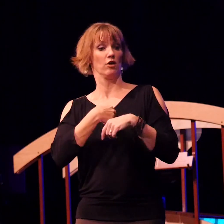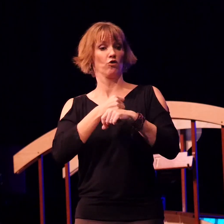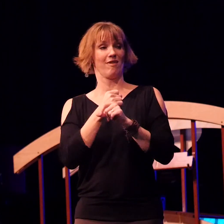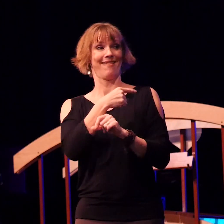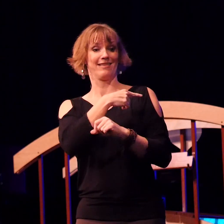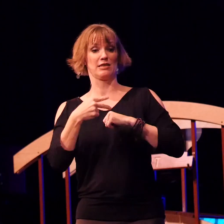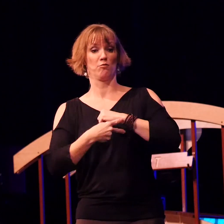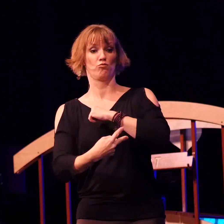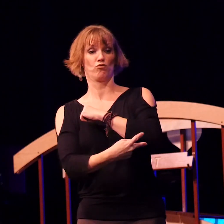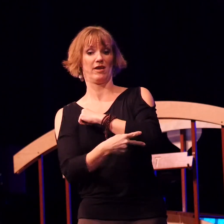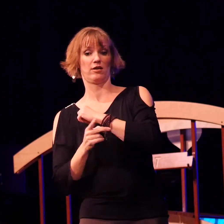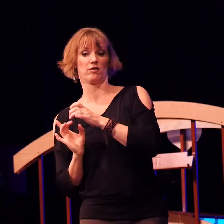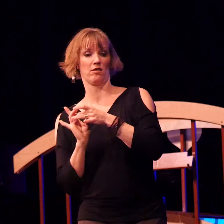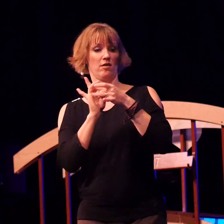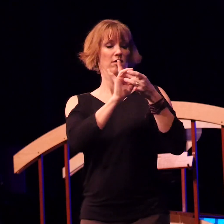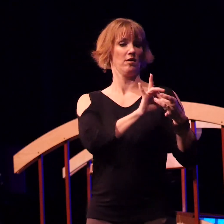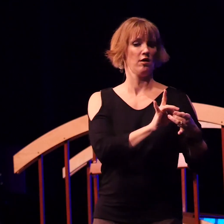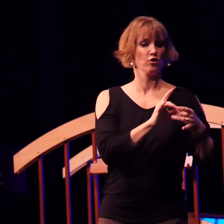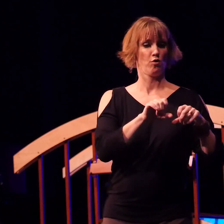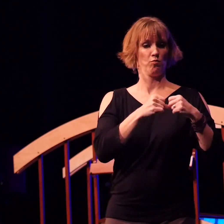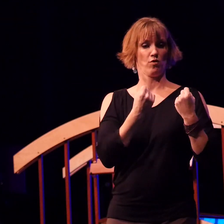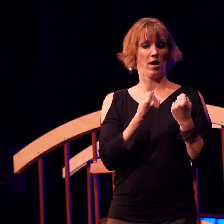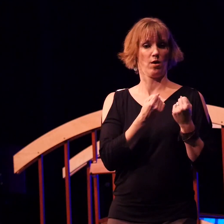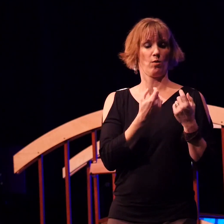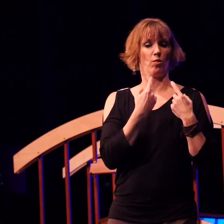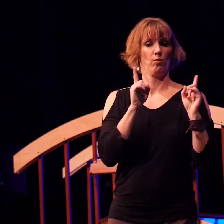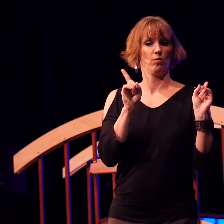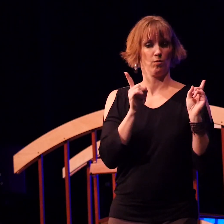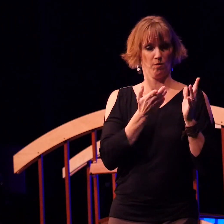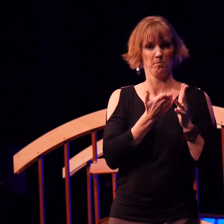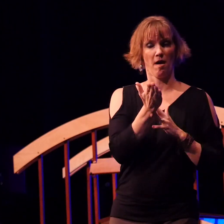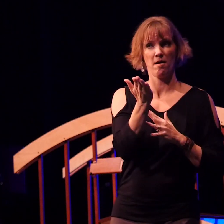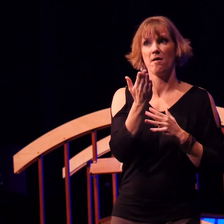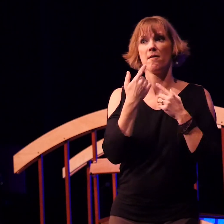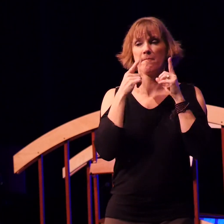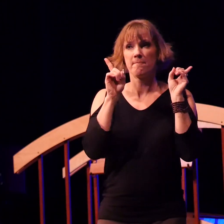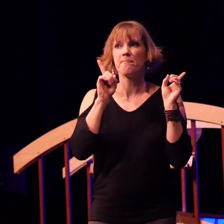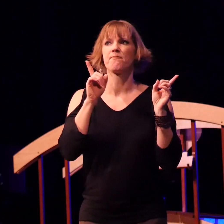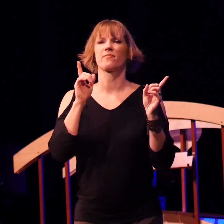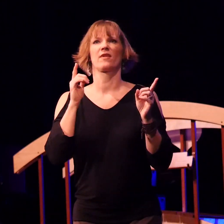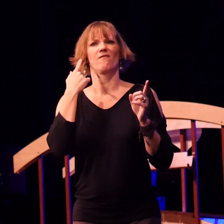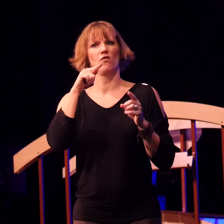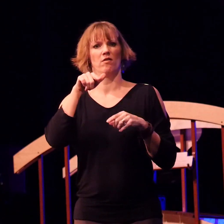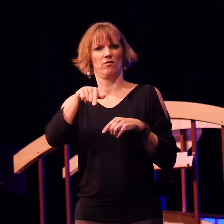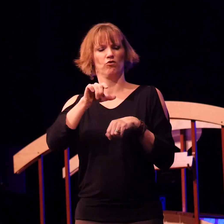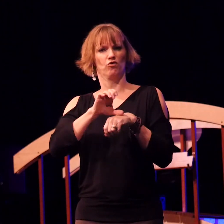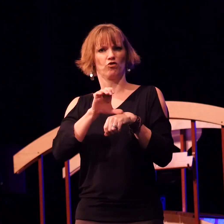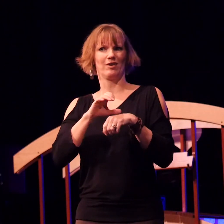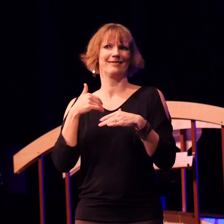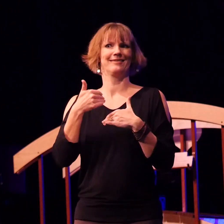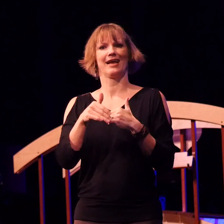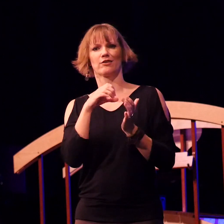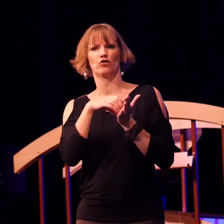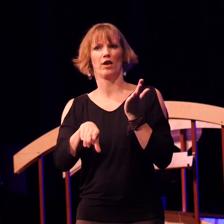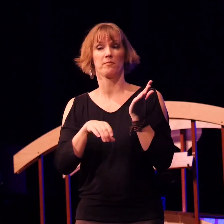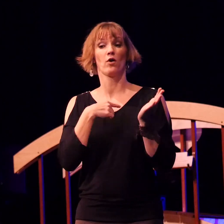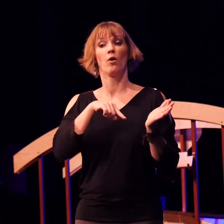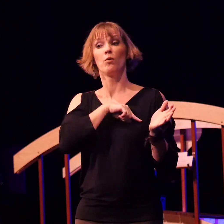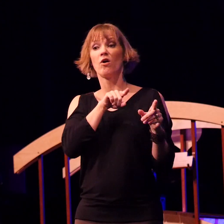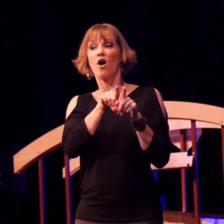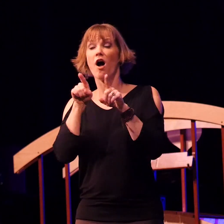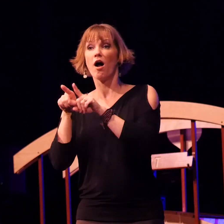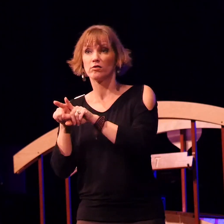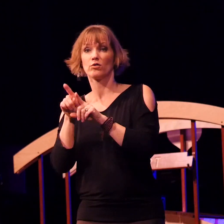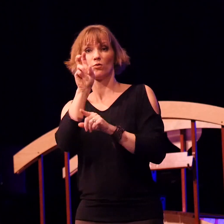we're bridging change and bridging Mile High into its next and greater chapter of good, so too are we all